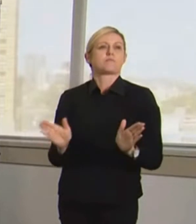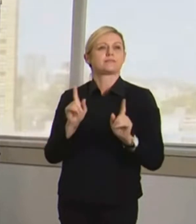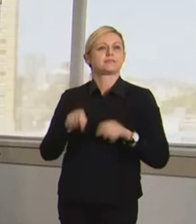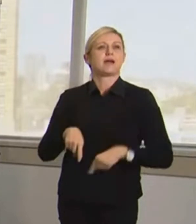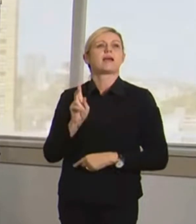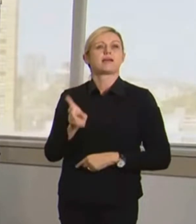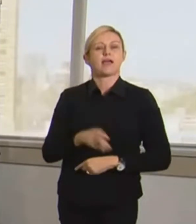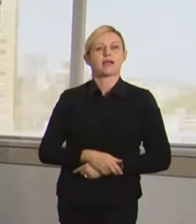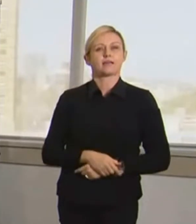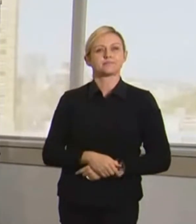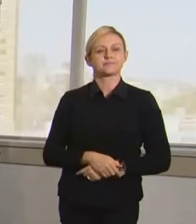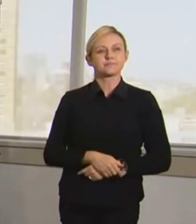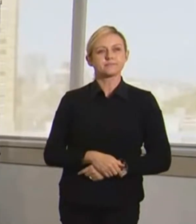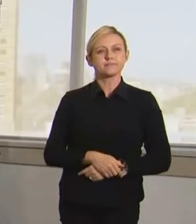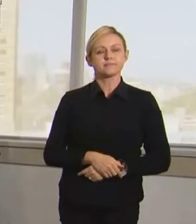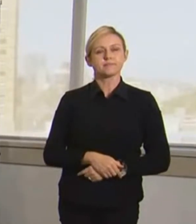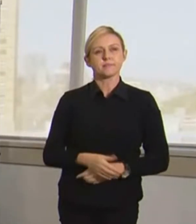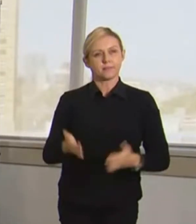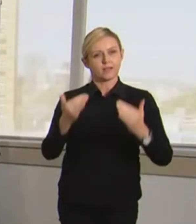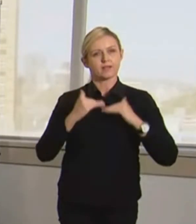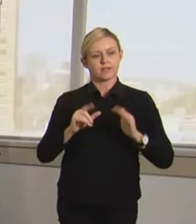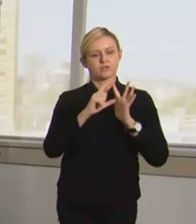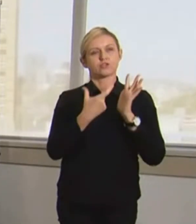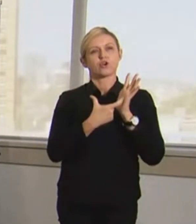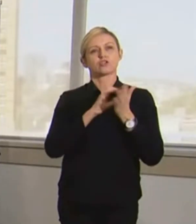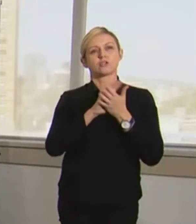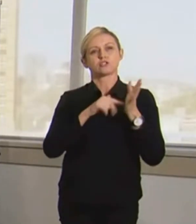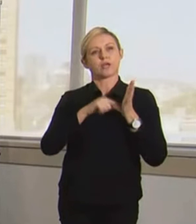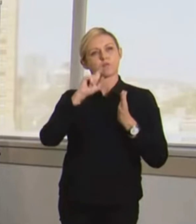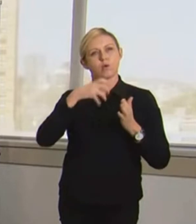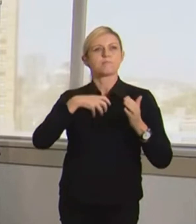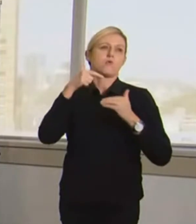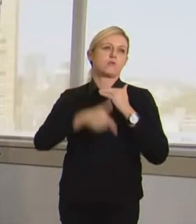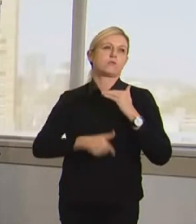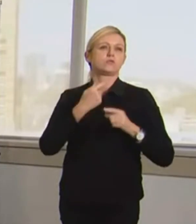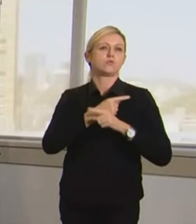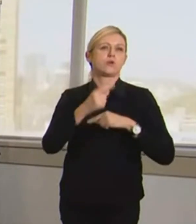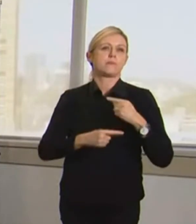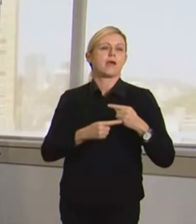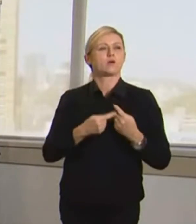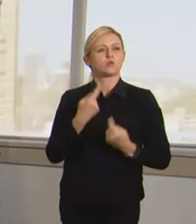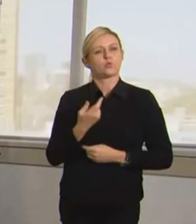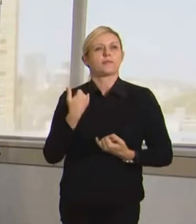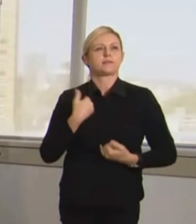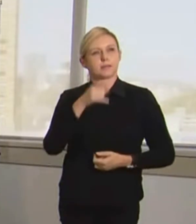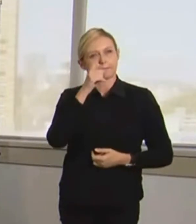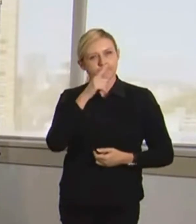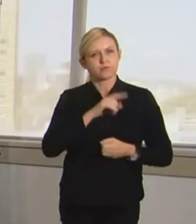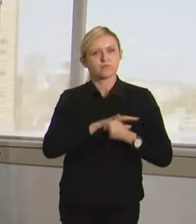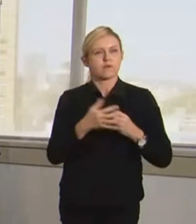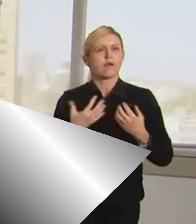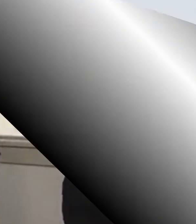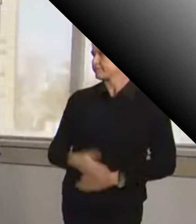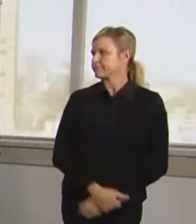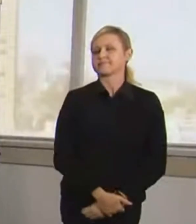considers appropriate, but particularly around the patients that we have and the care that they're receiving, but any other issues as well. So Dr.